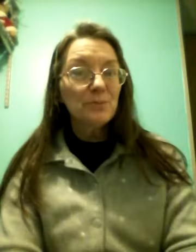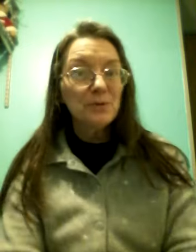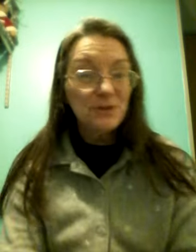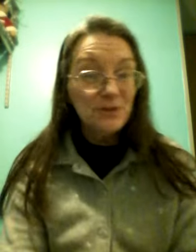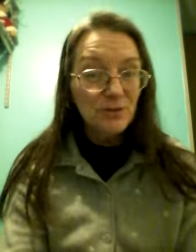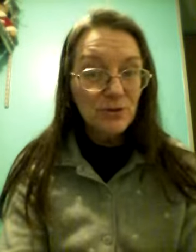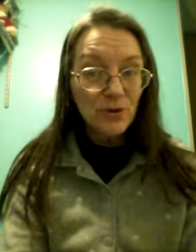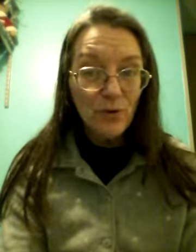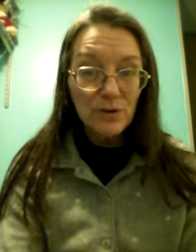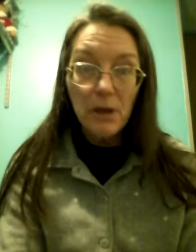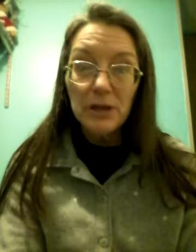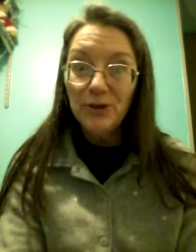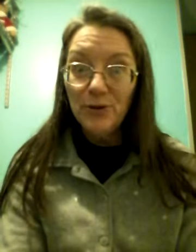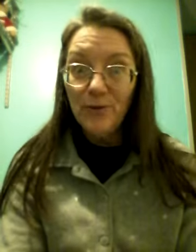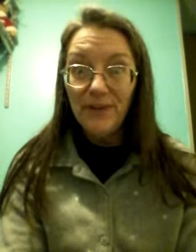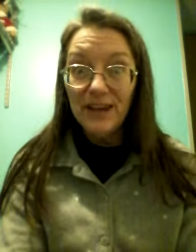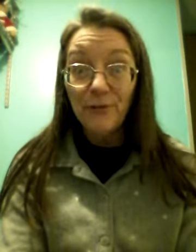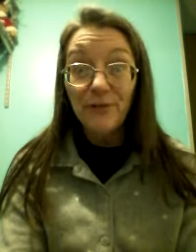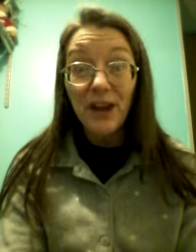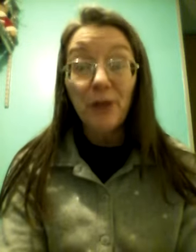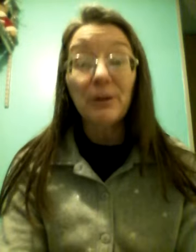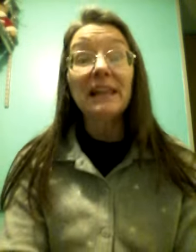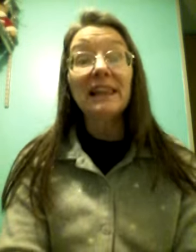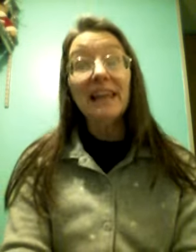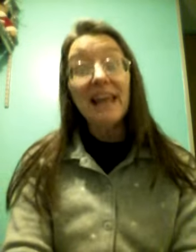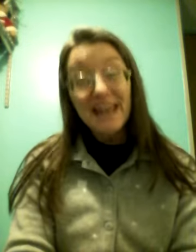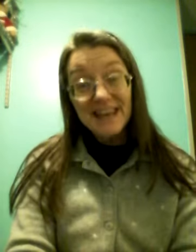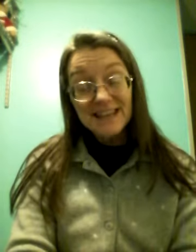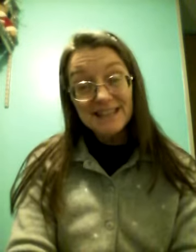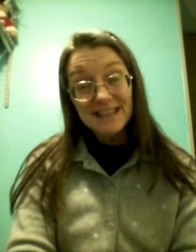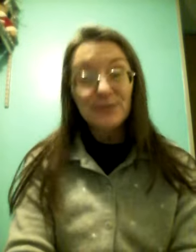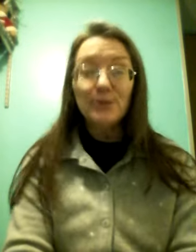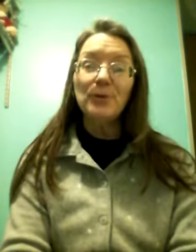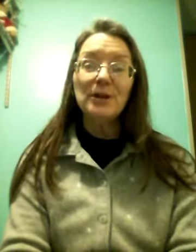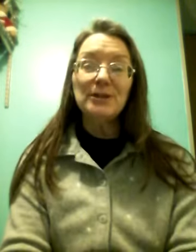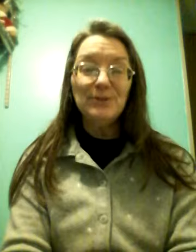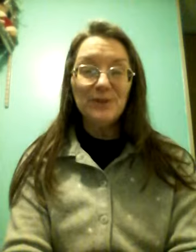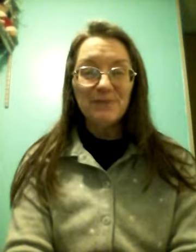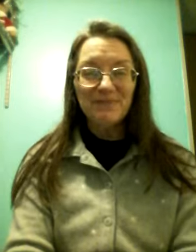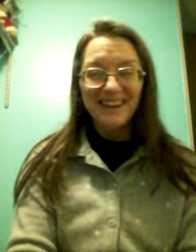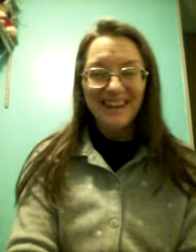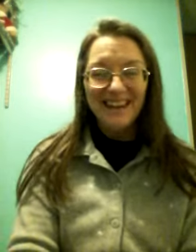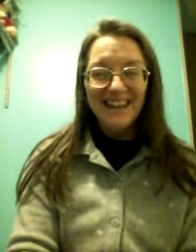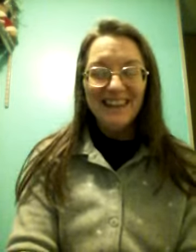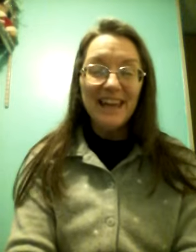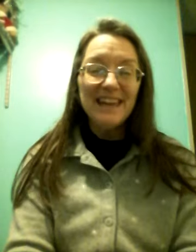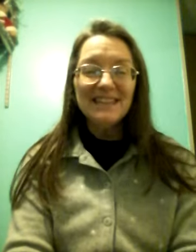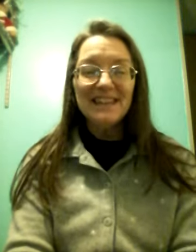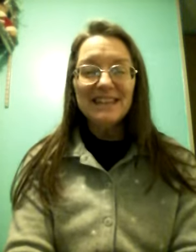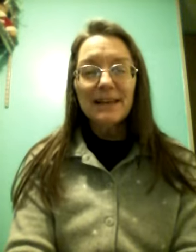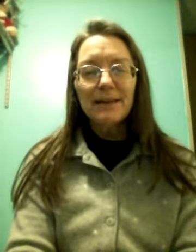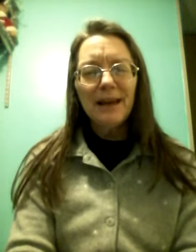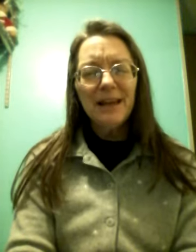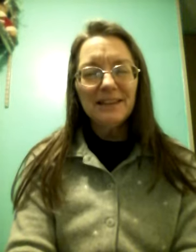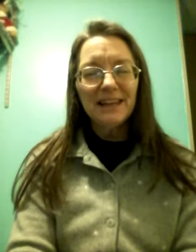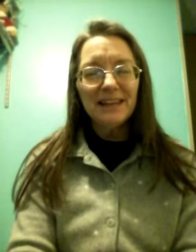supposed to do your chores, but you feel very lazy and don't want to do them. Lazy is kind of like